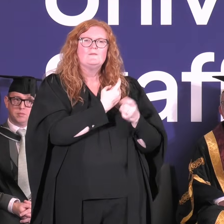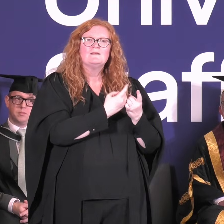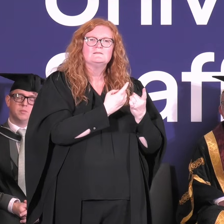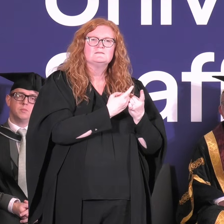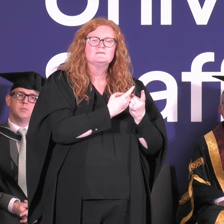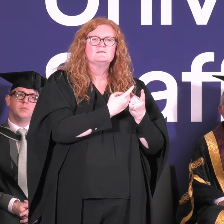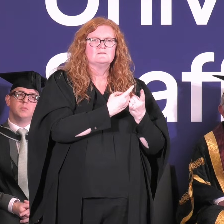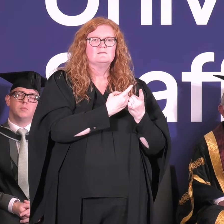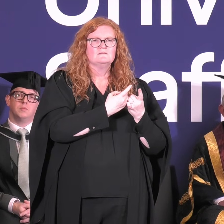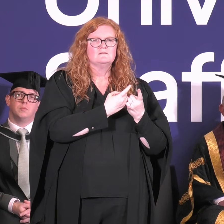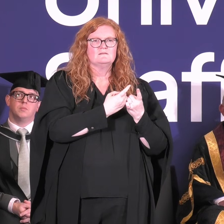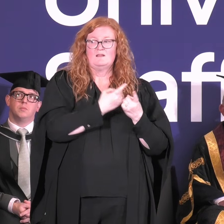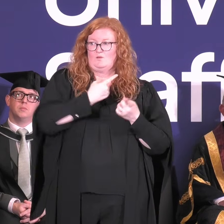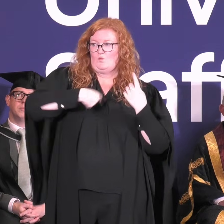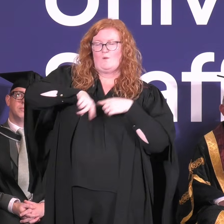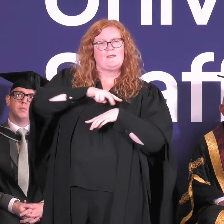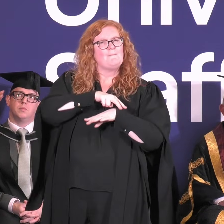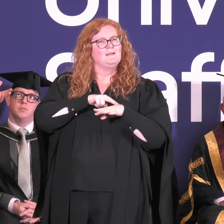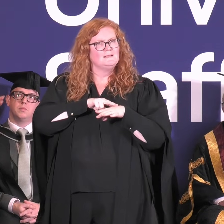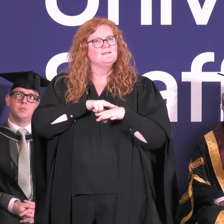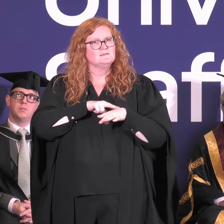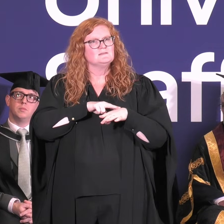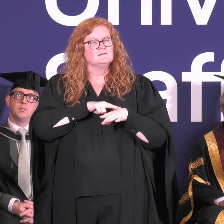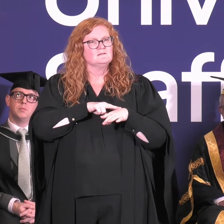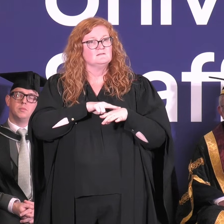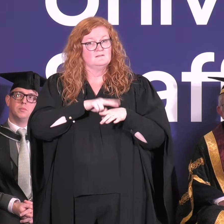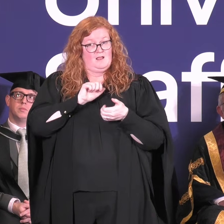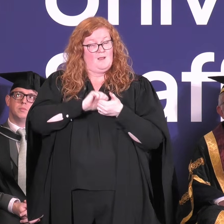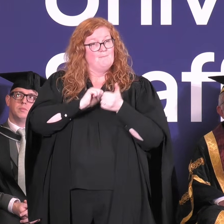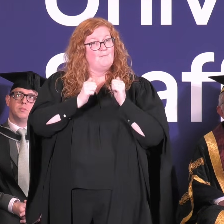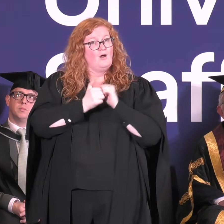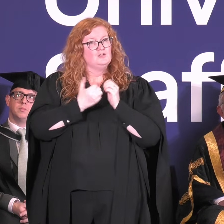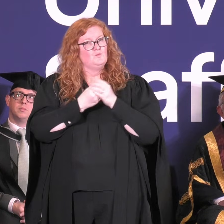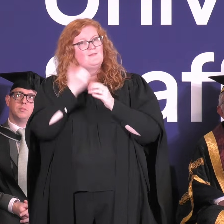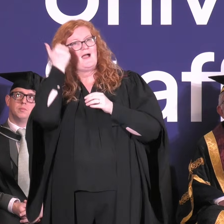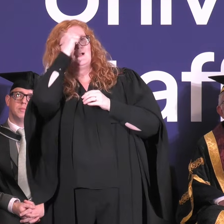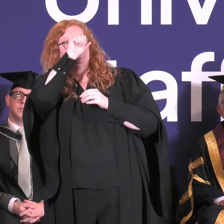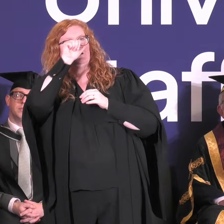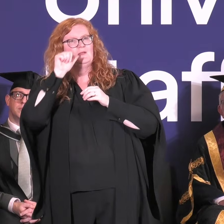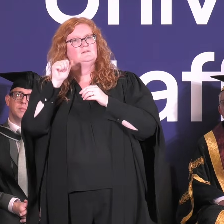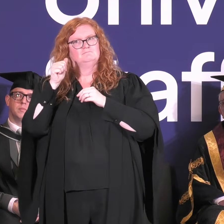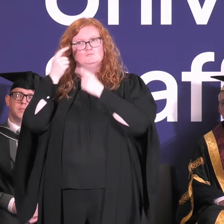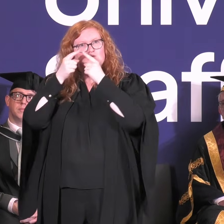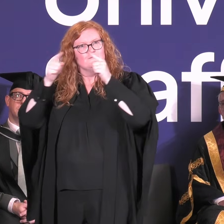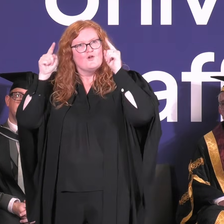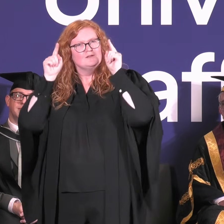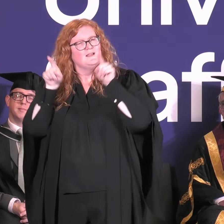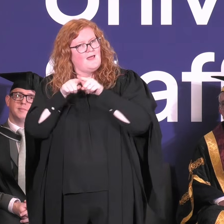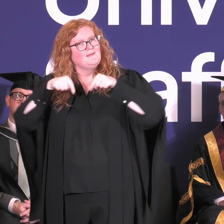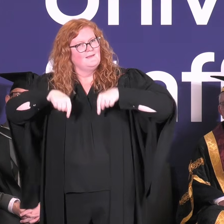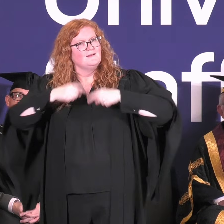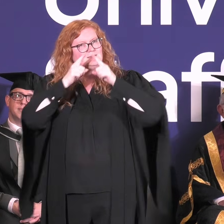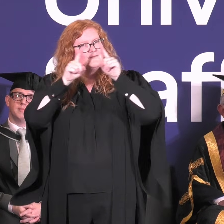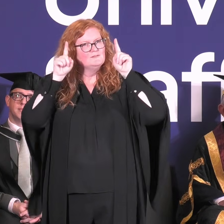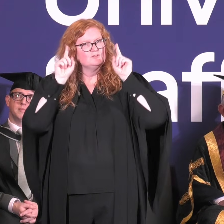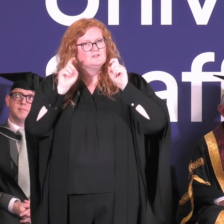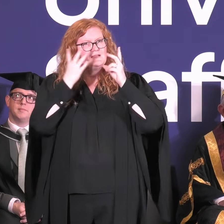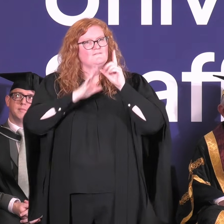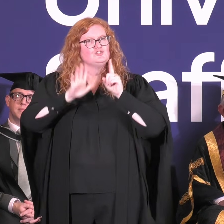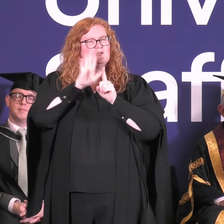what we as the police, and certainly in partnership with academic institutions like Staffordshire, can do about